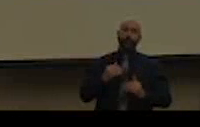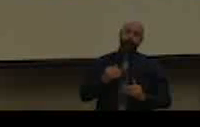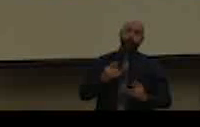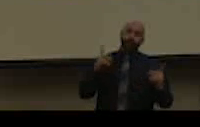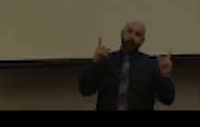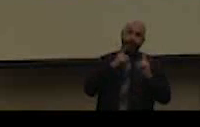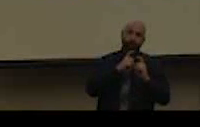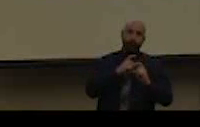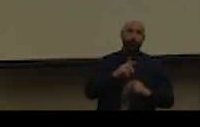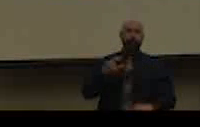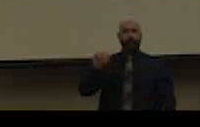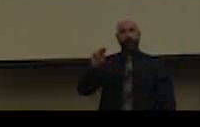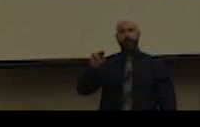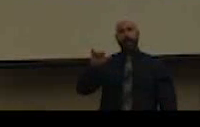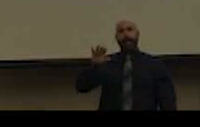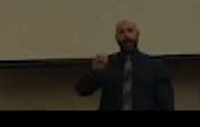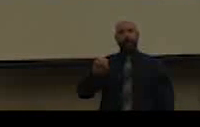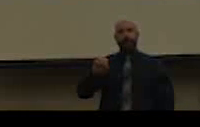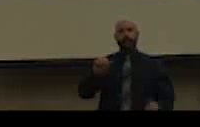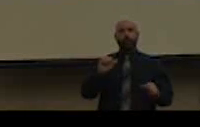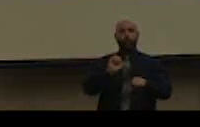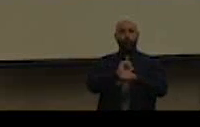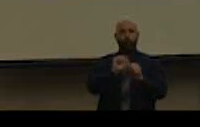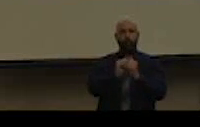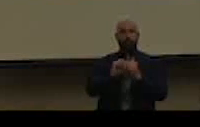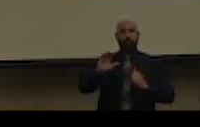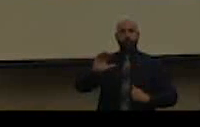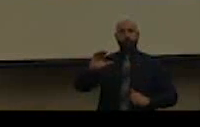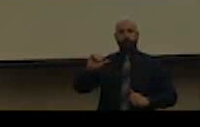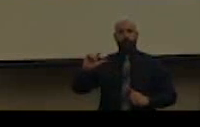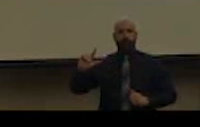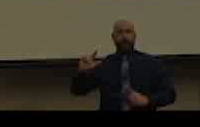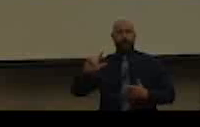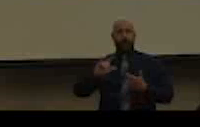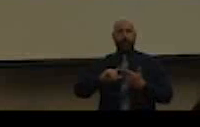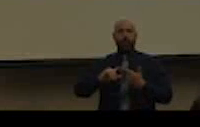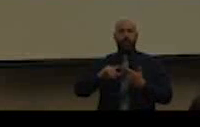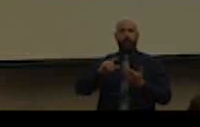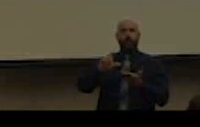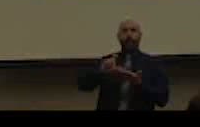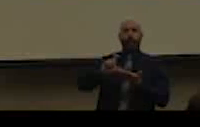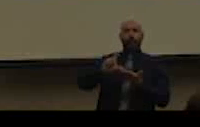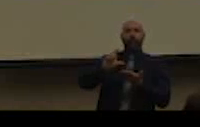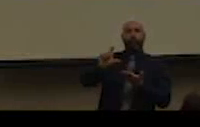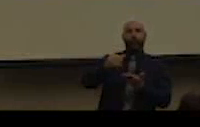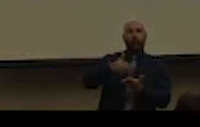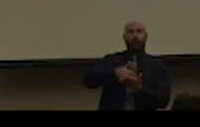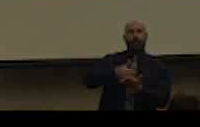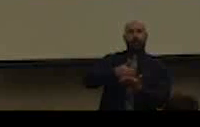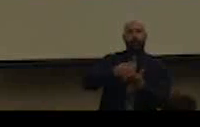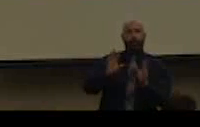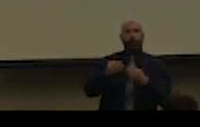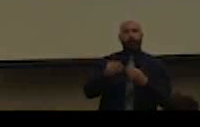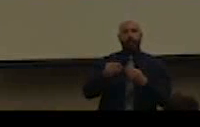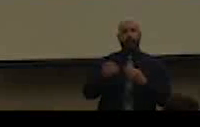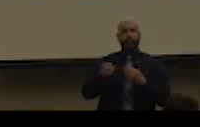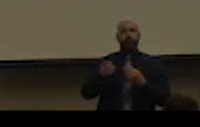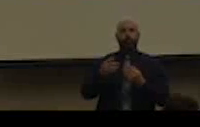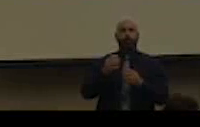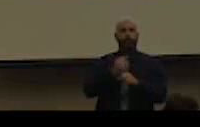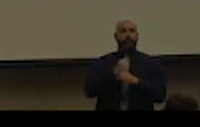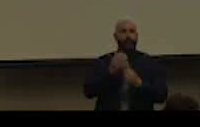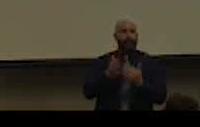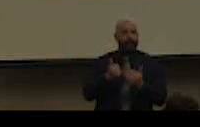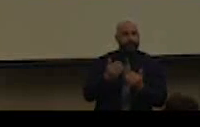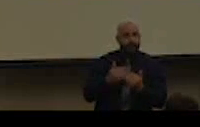worked very hard with CCAL and our procurement office to demystify this and to make it so that childcares